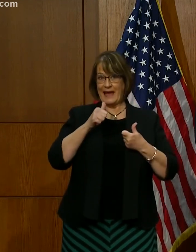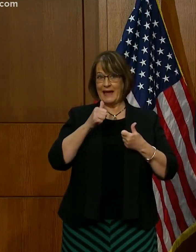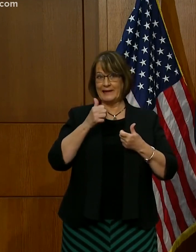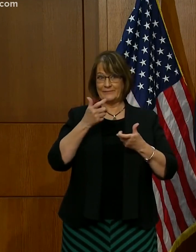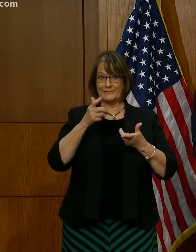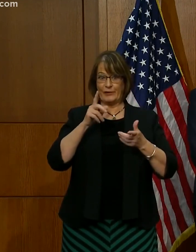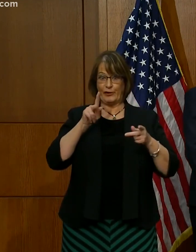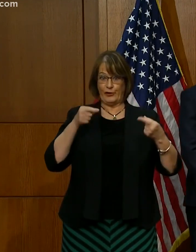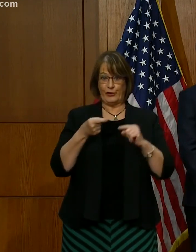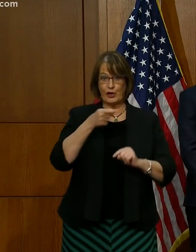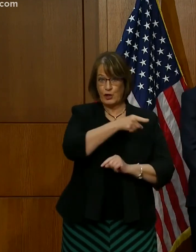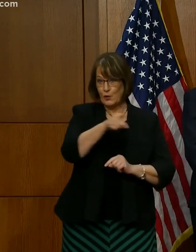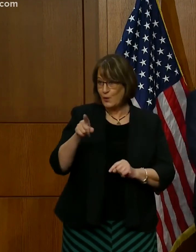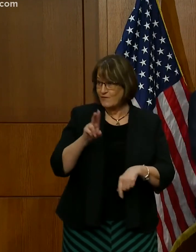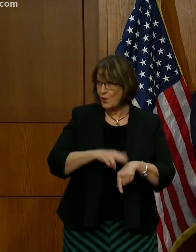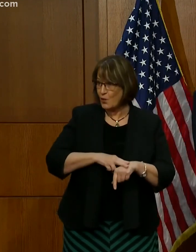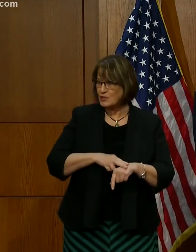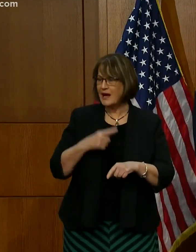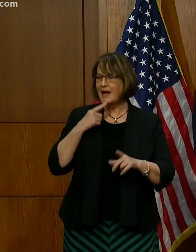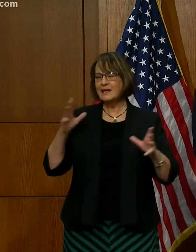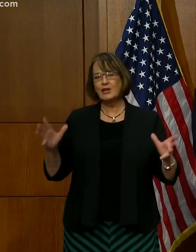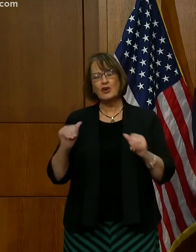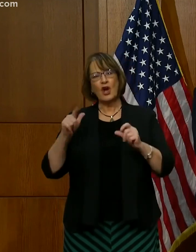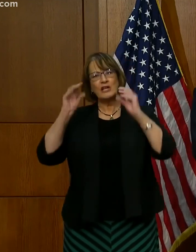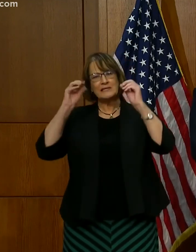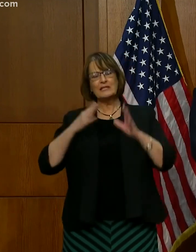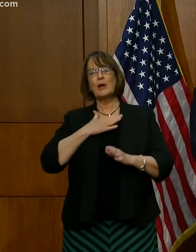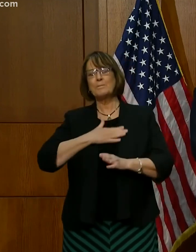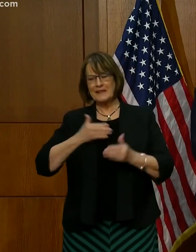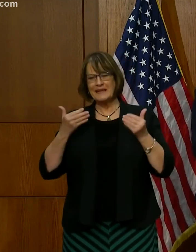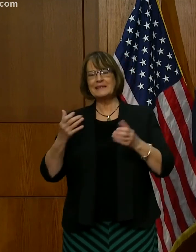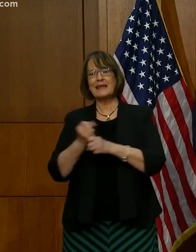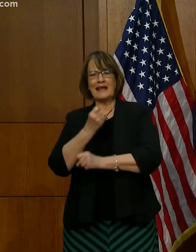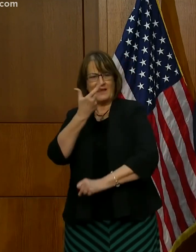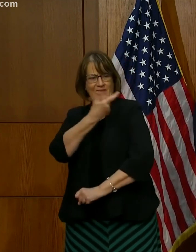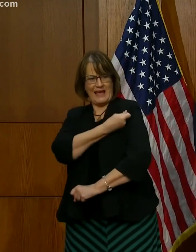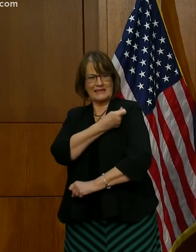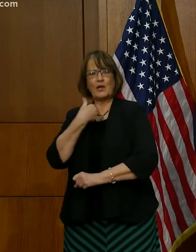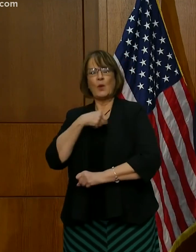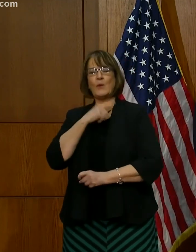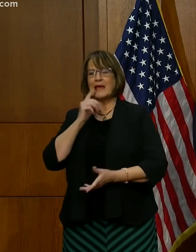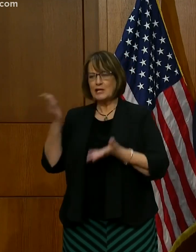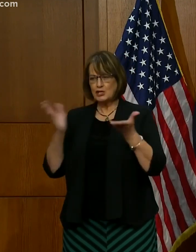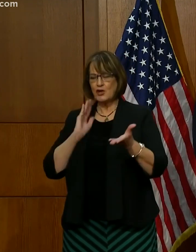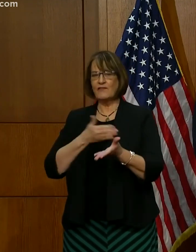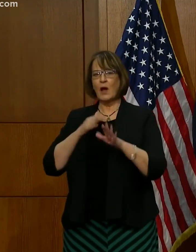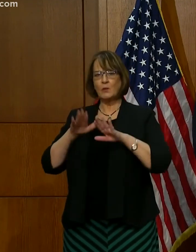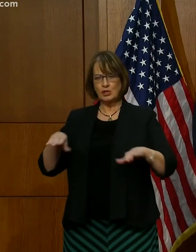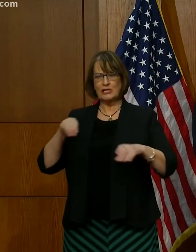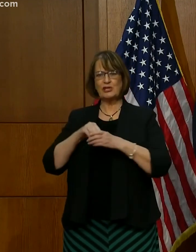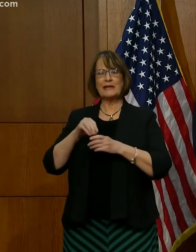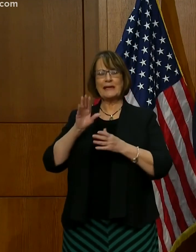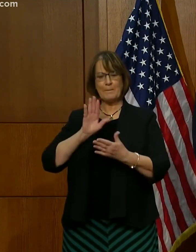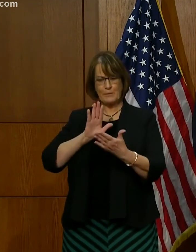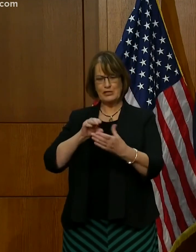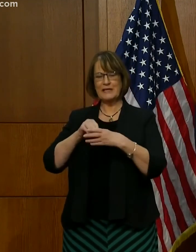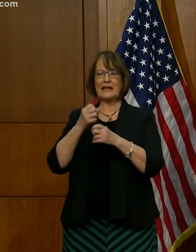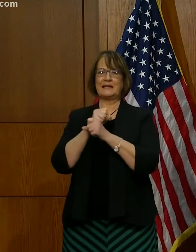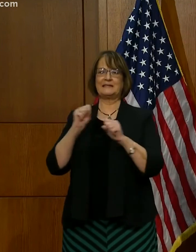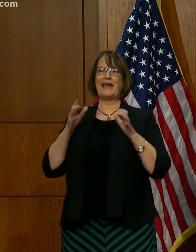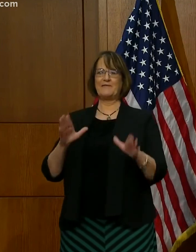all educators to get your vaccine so that we can serve all of our children in person in a safe manner. Thank